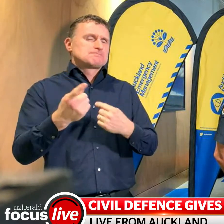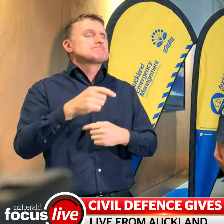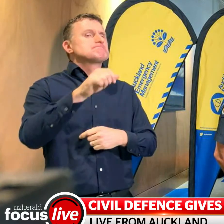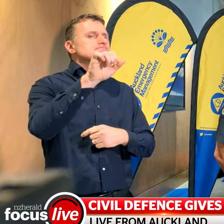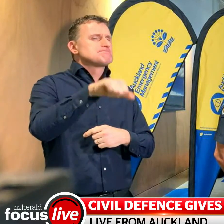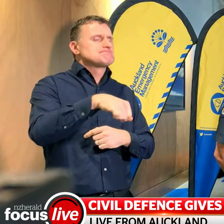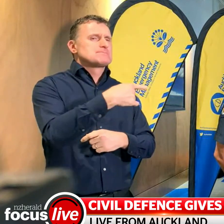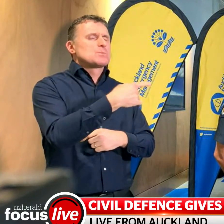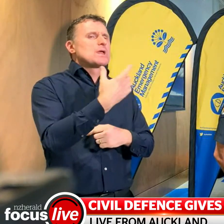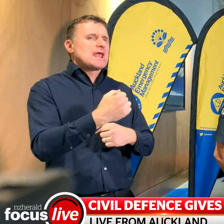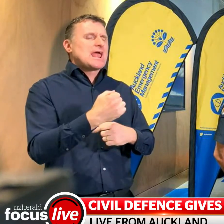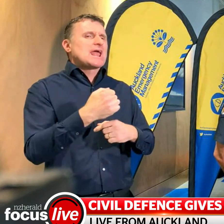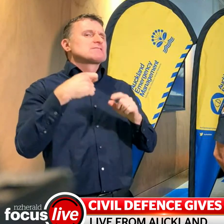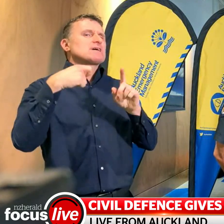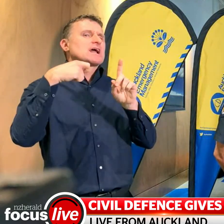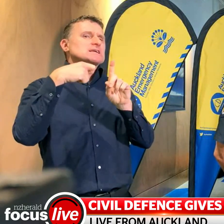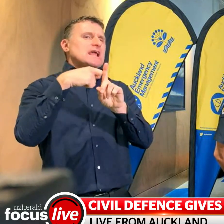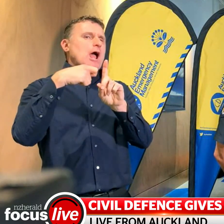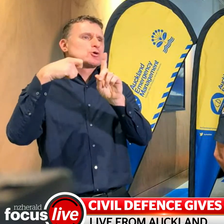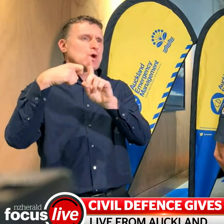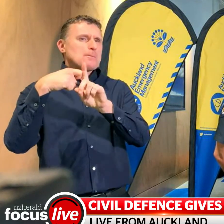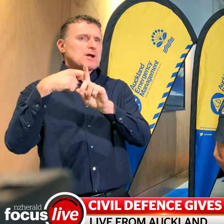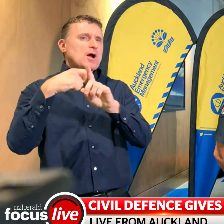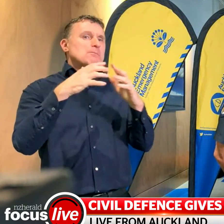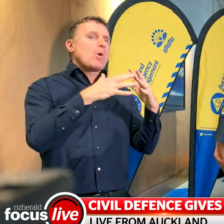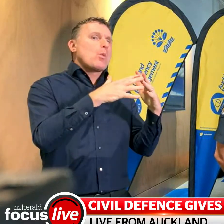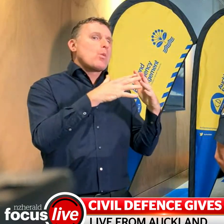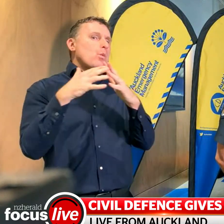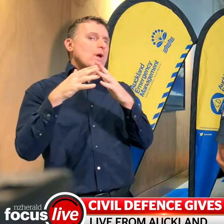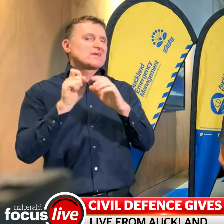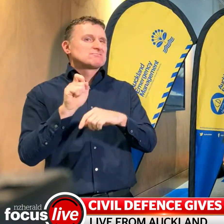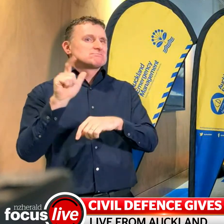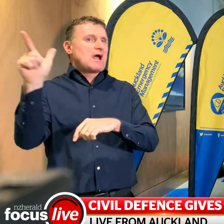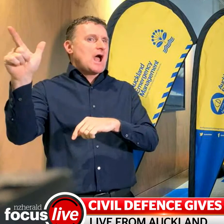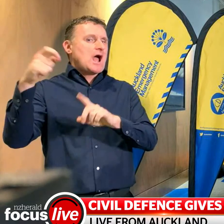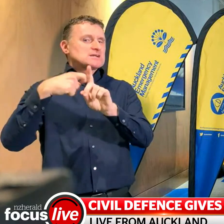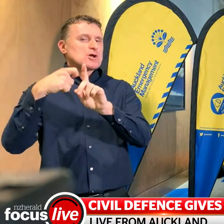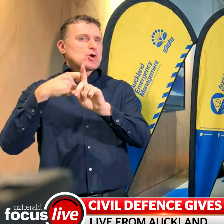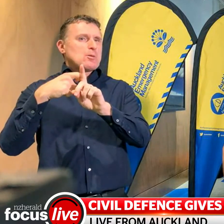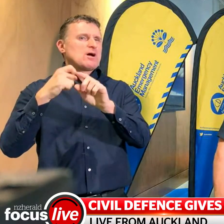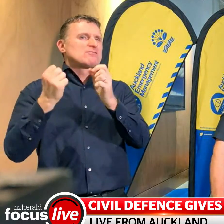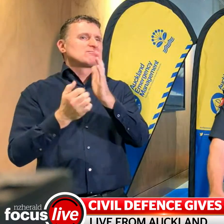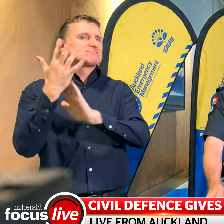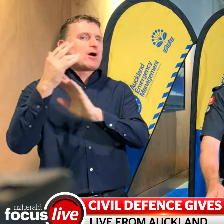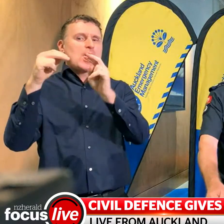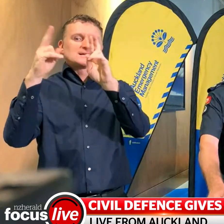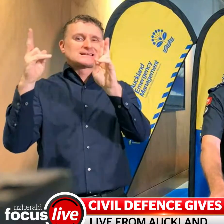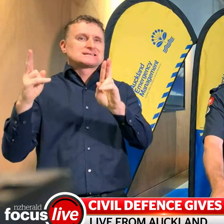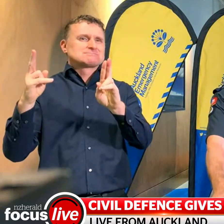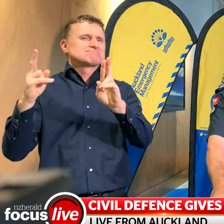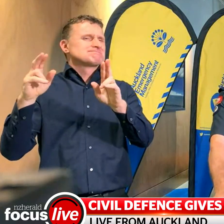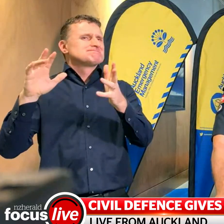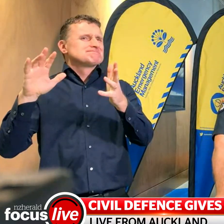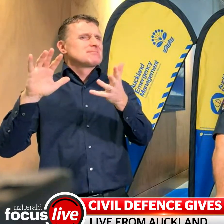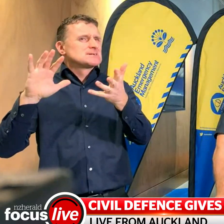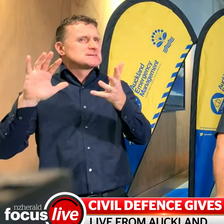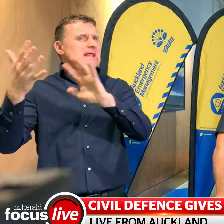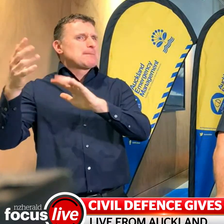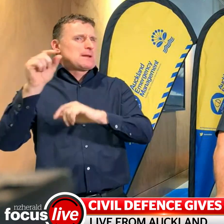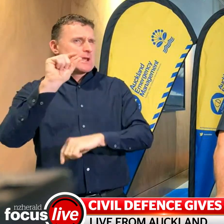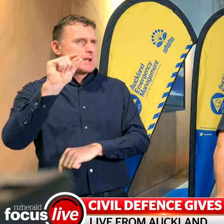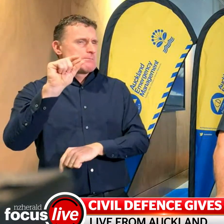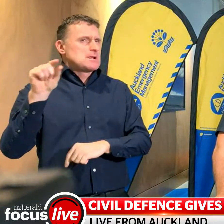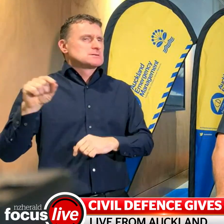couple of fire stations, copper, which we have relocated thanks to the community up there, not very